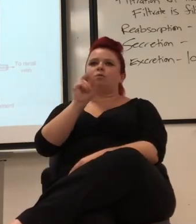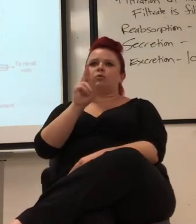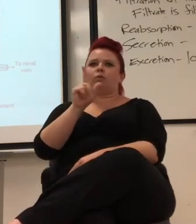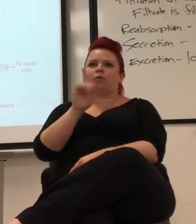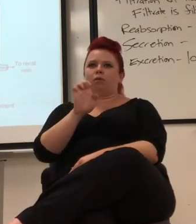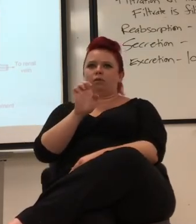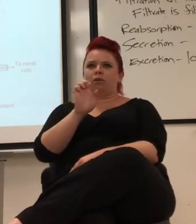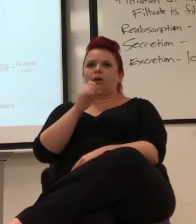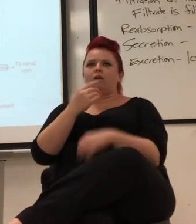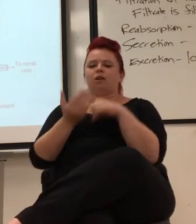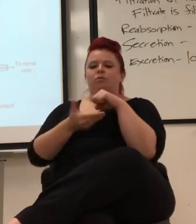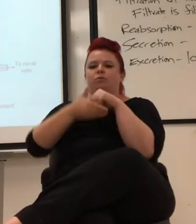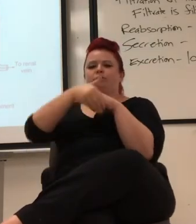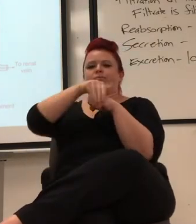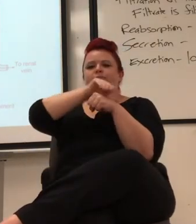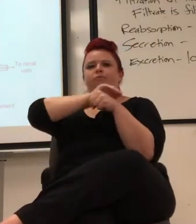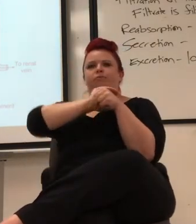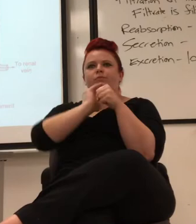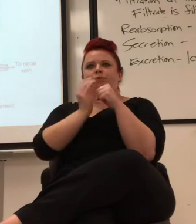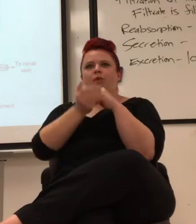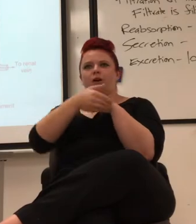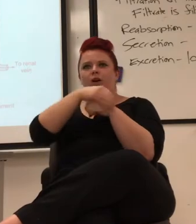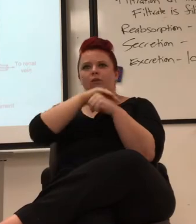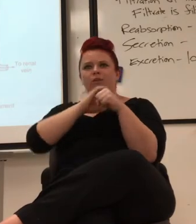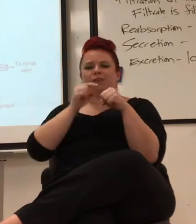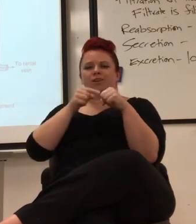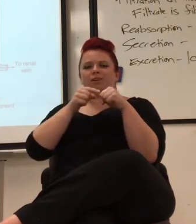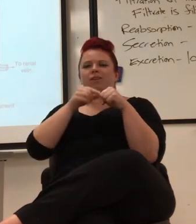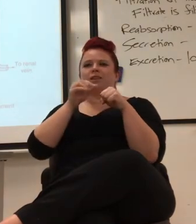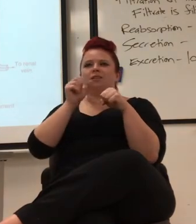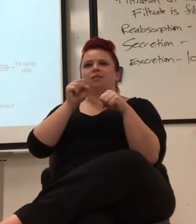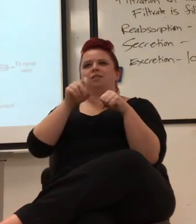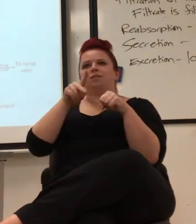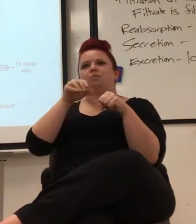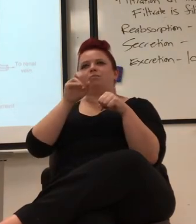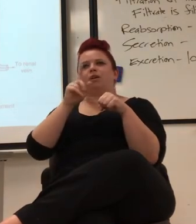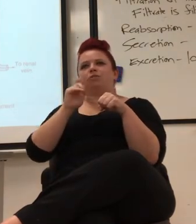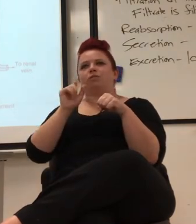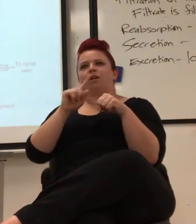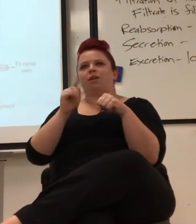that forms around the specialized capillary bed.